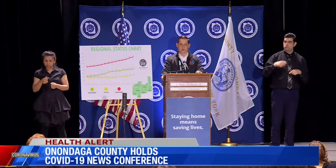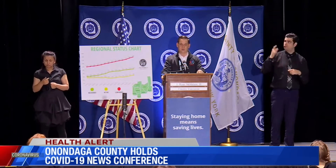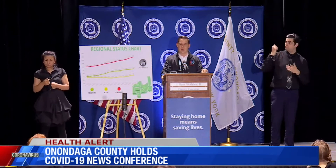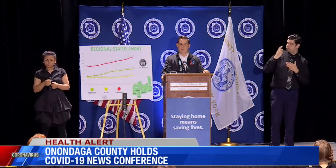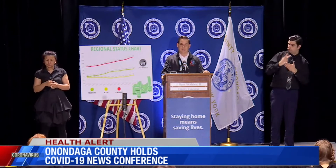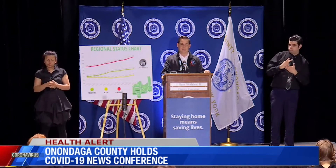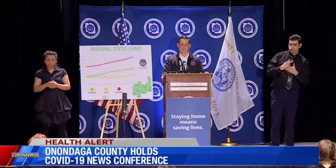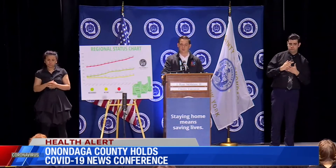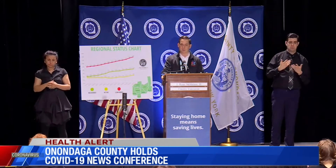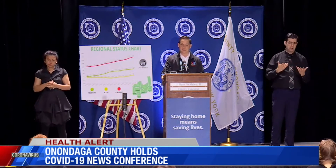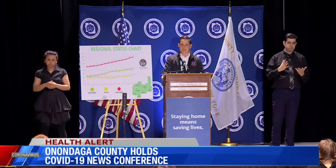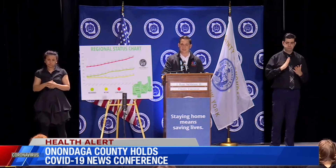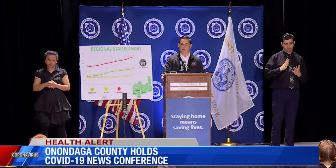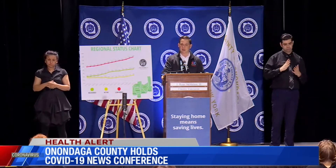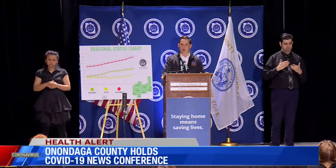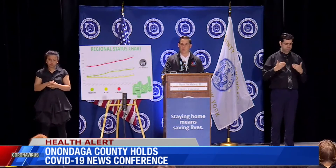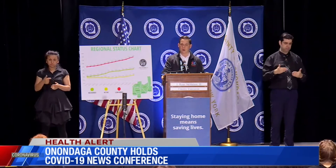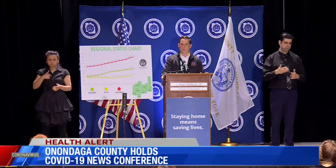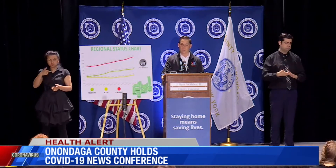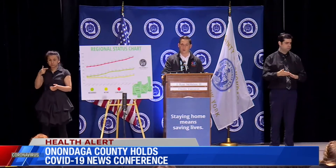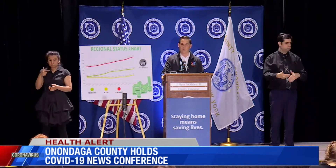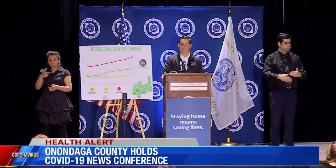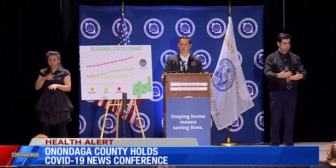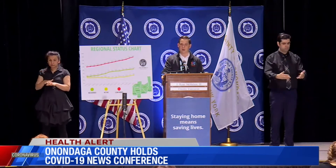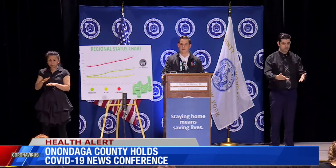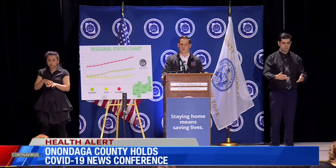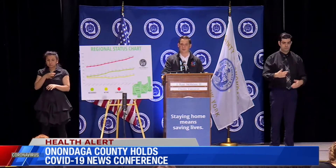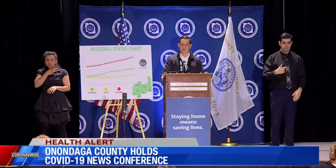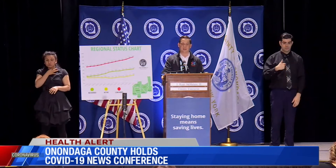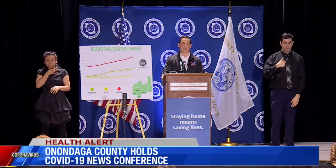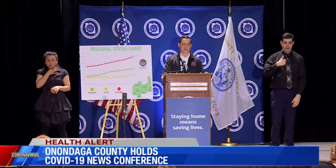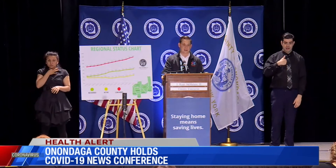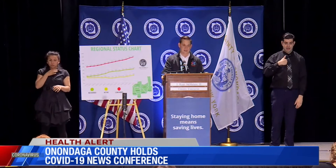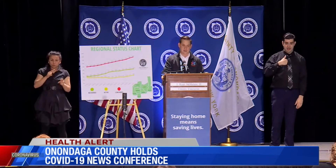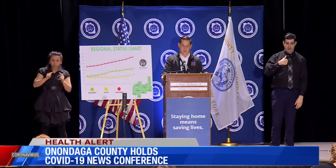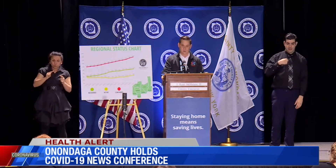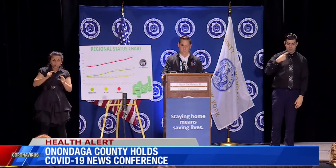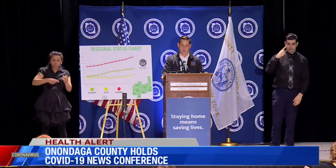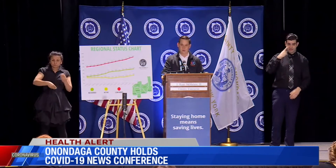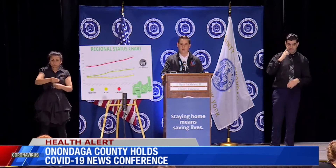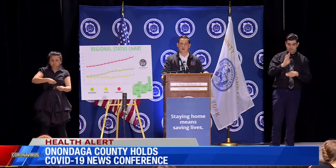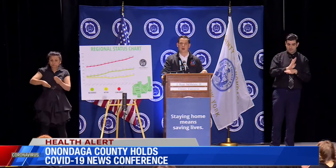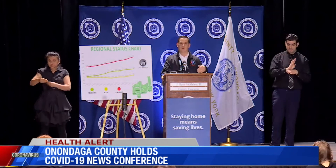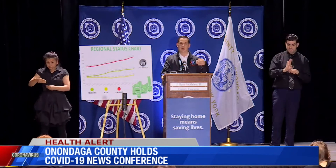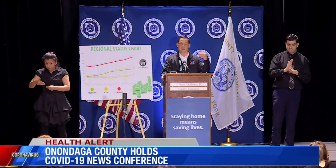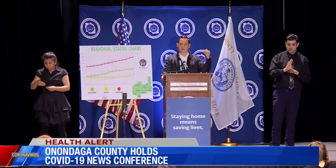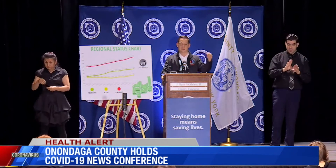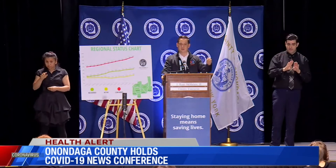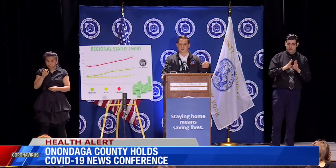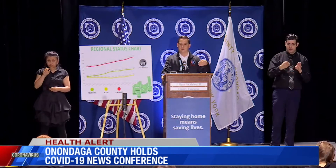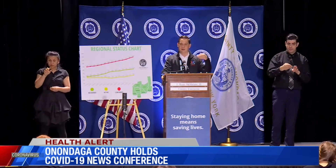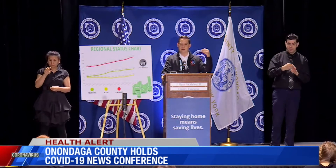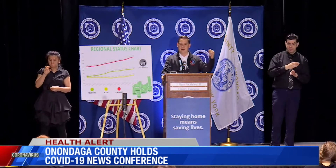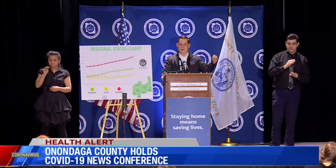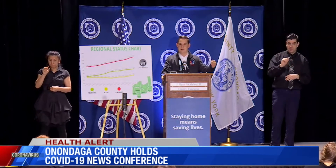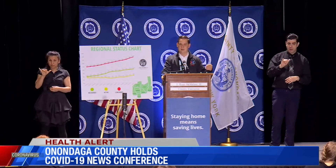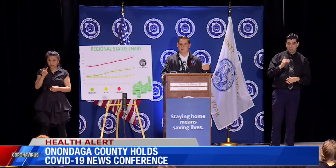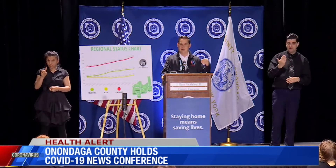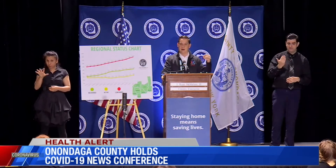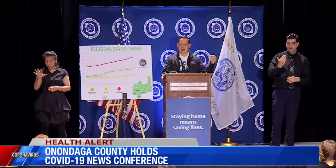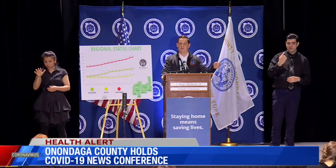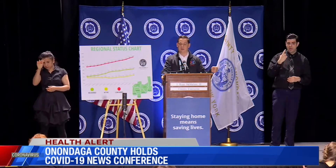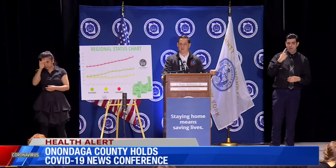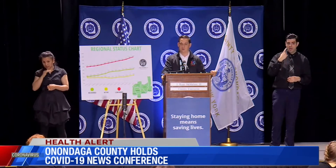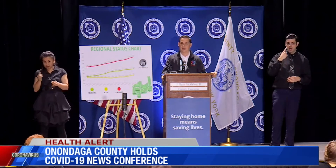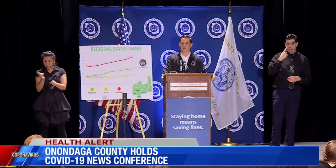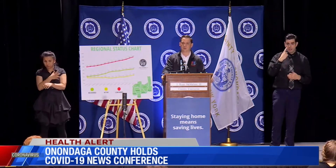question earlier. Do I believe there's businesses that could open up earlier than May 15th? Yes, I do. Will I continue to make that